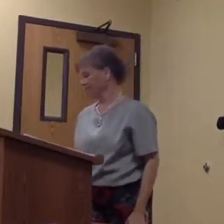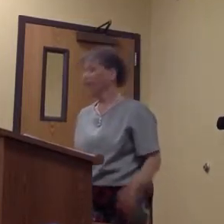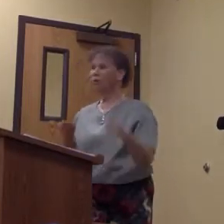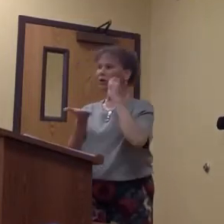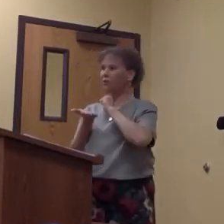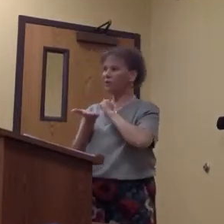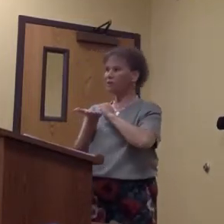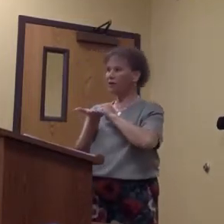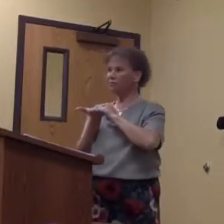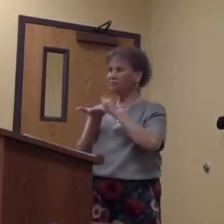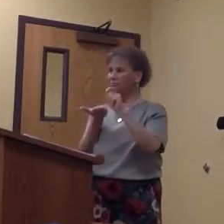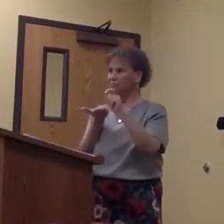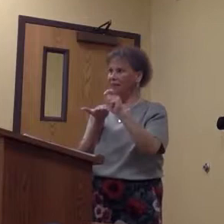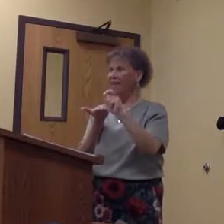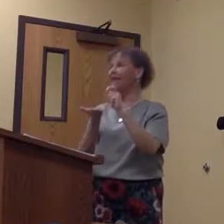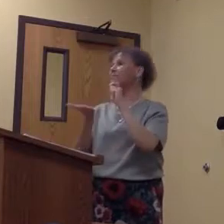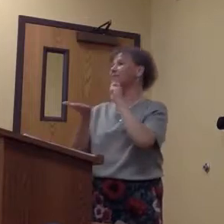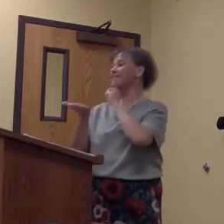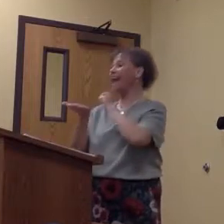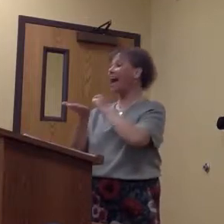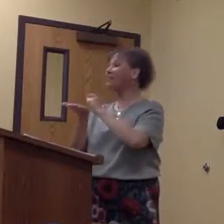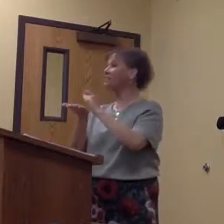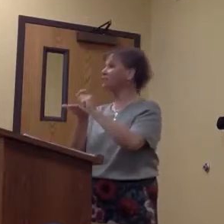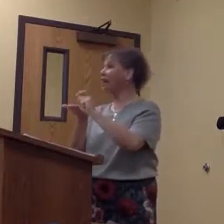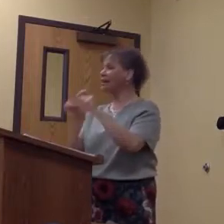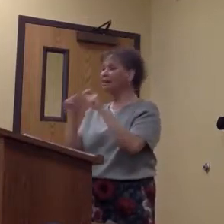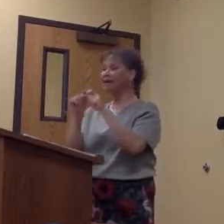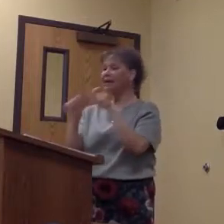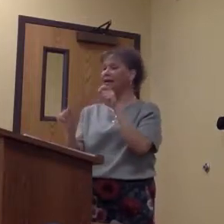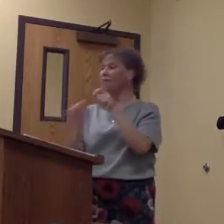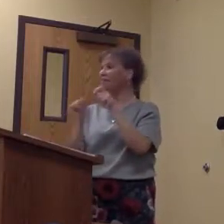We know this one. It can be the act of writing. It can be the